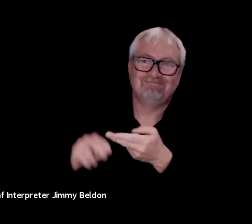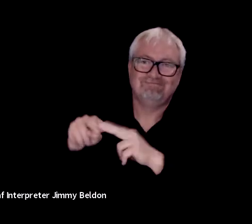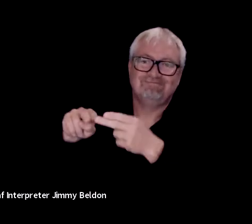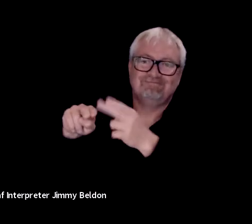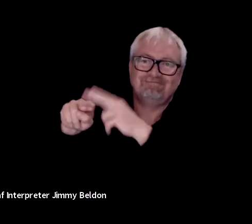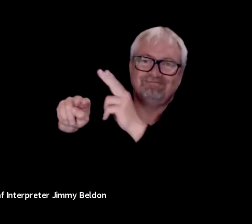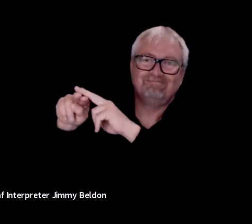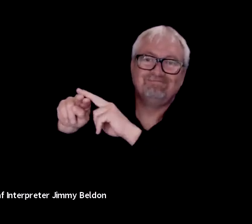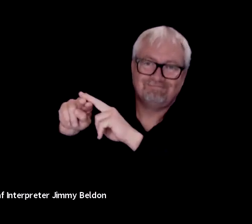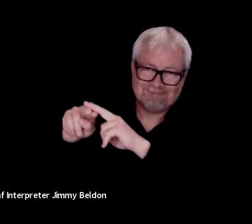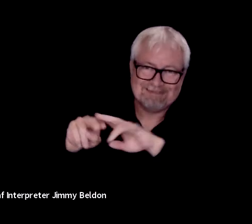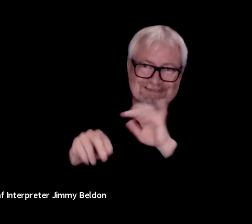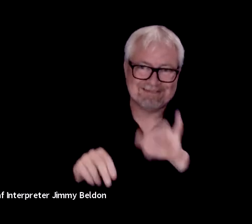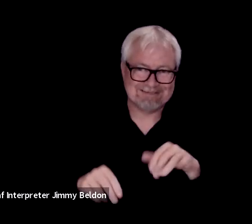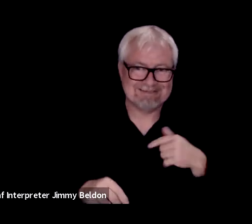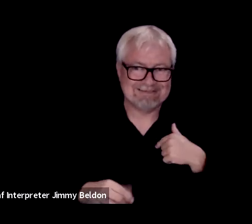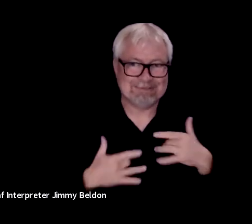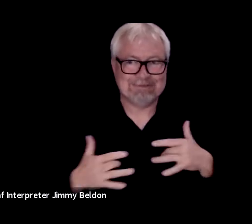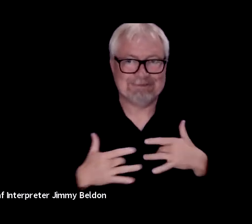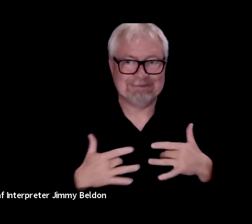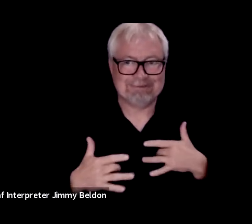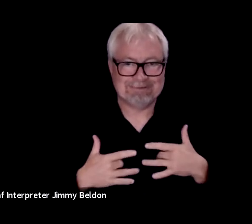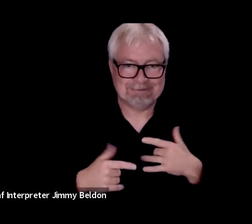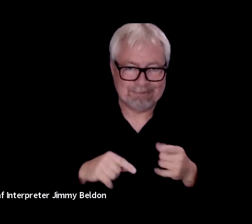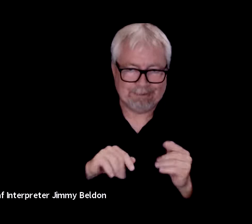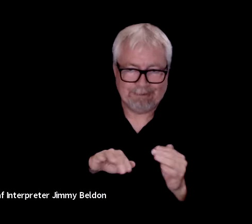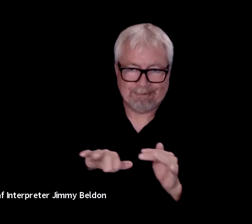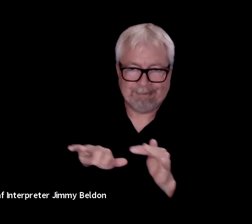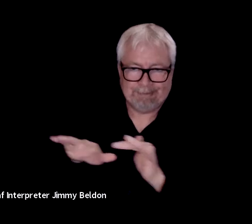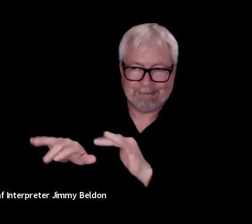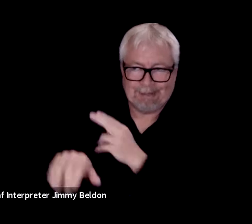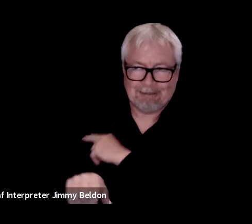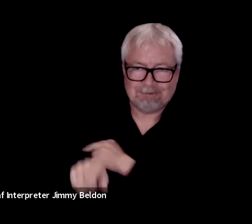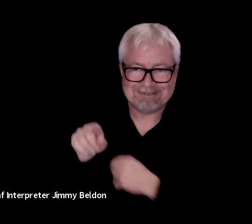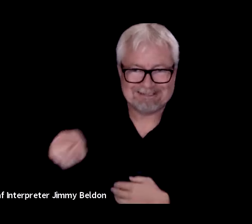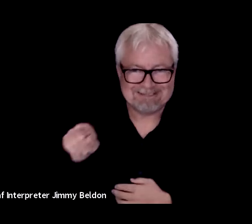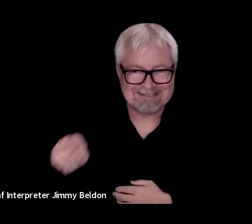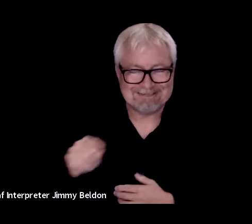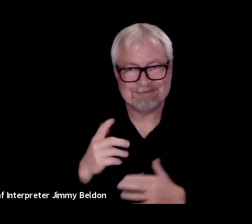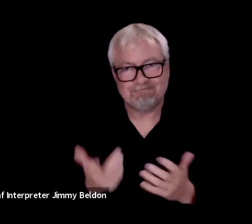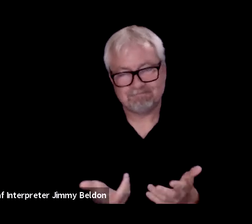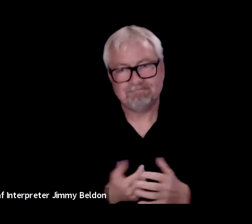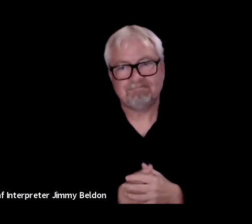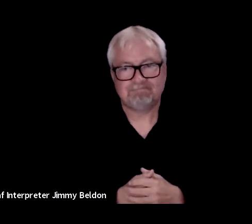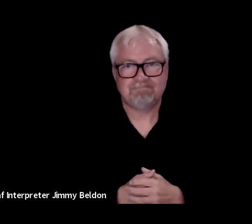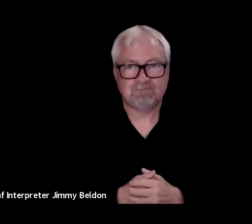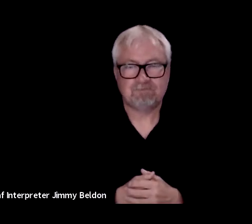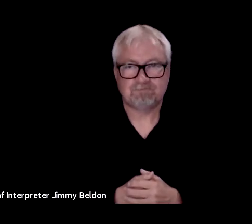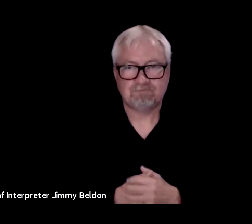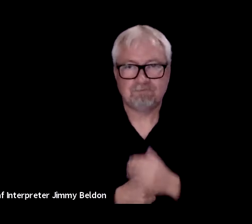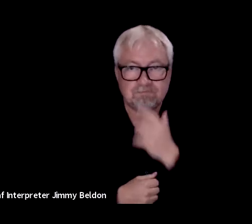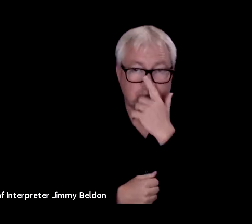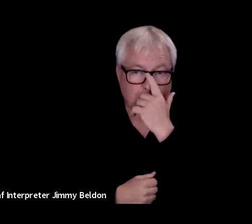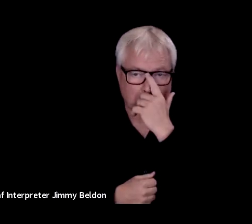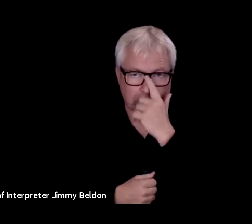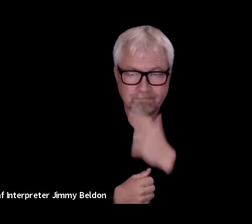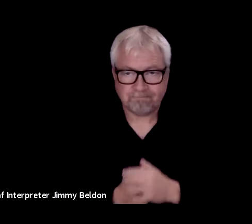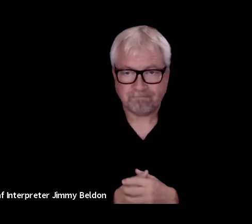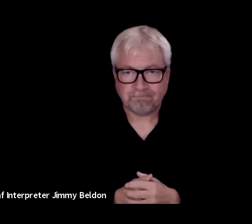rapid uptick in hospital beds in use for COVID in recent weeks. So I don't think we feel that we are